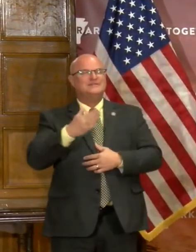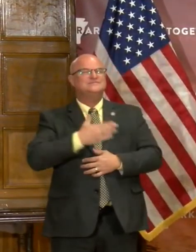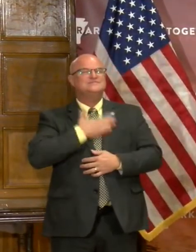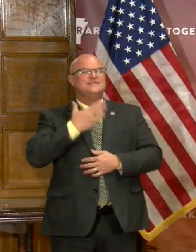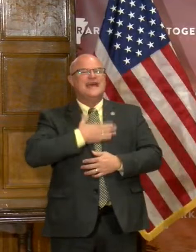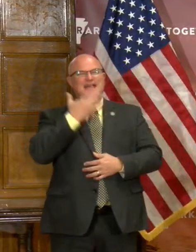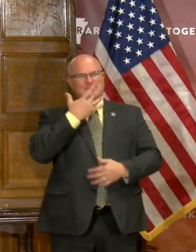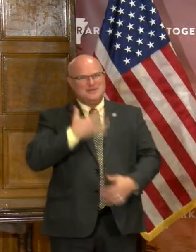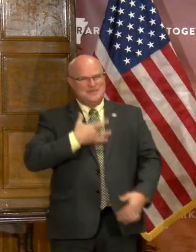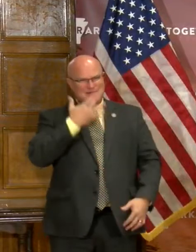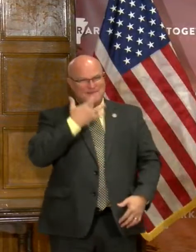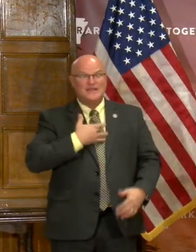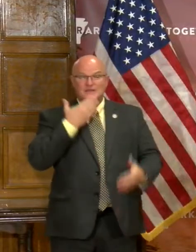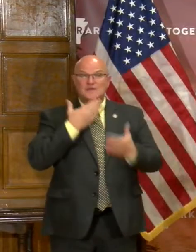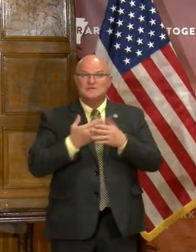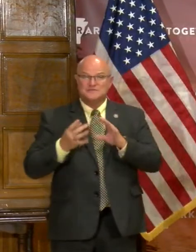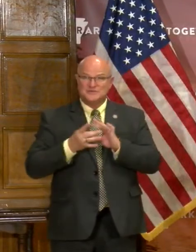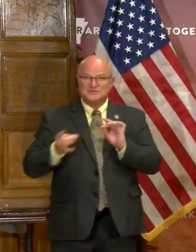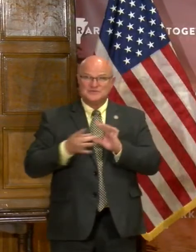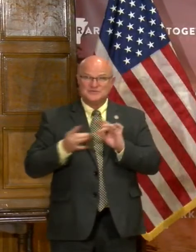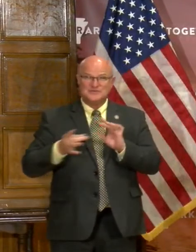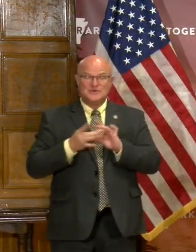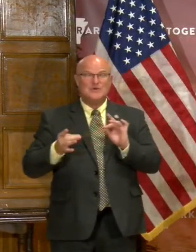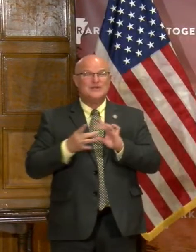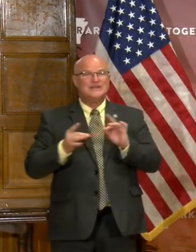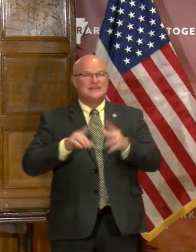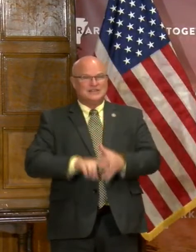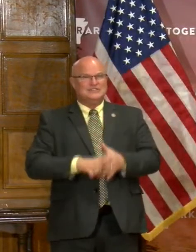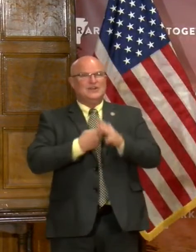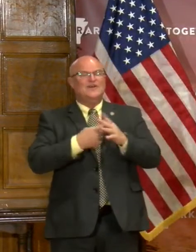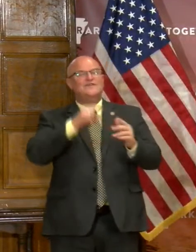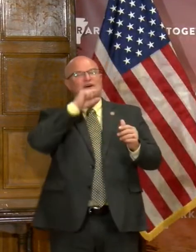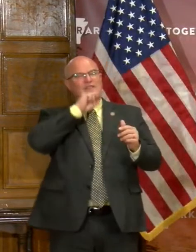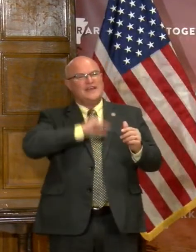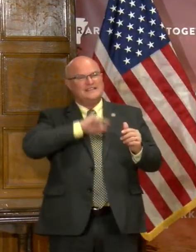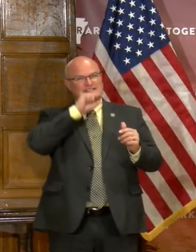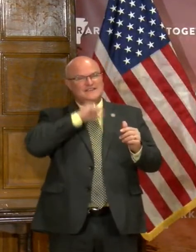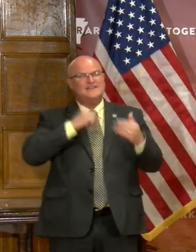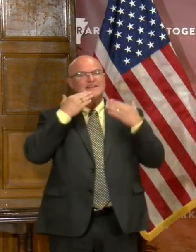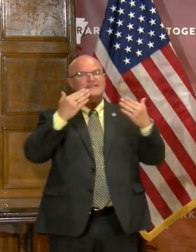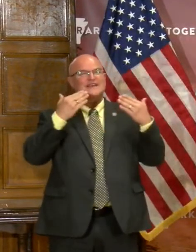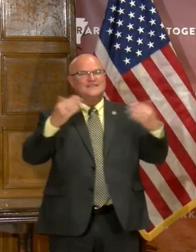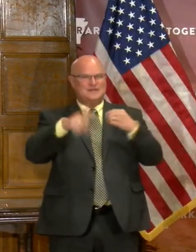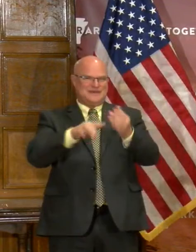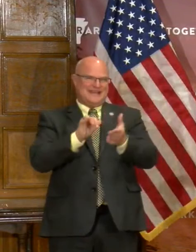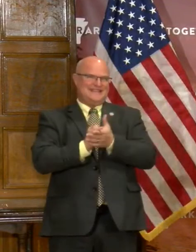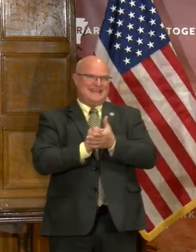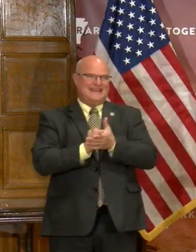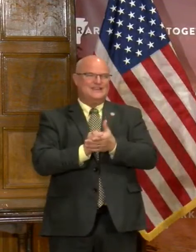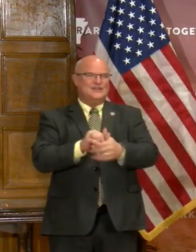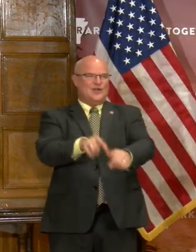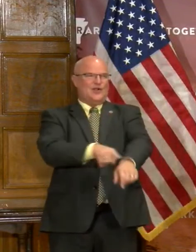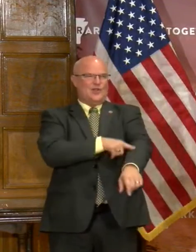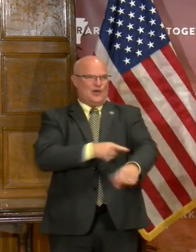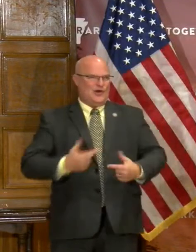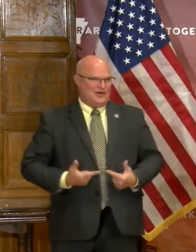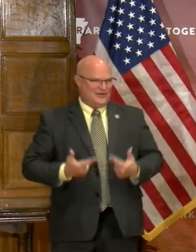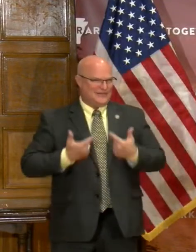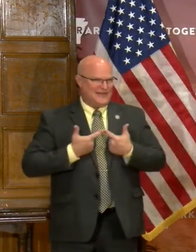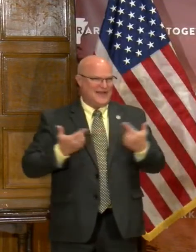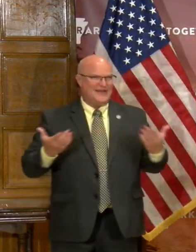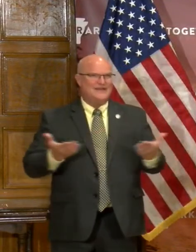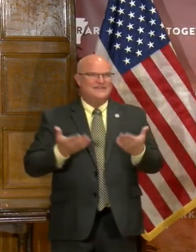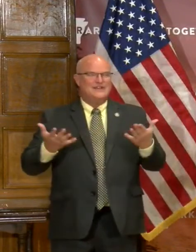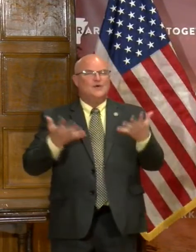I thought that was a good story of start off Thanksgiving and be thankful about her long life